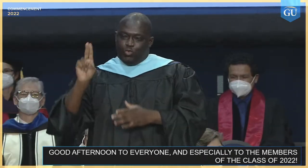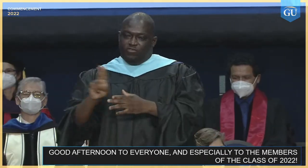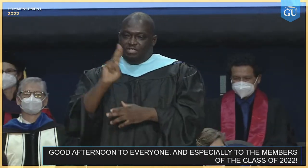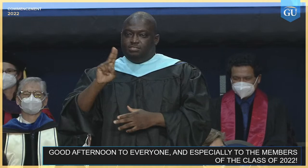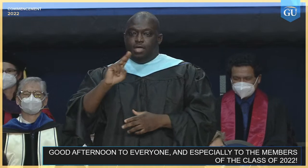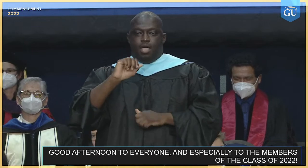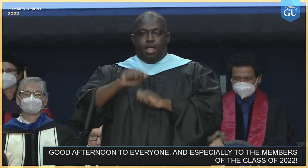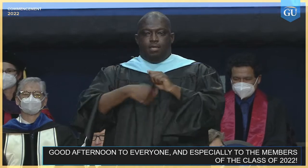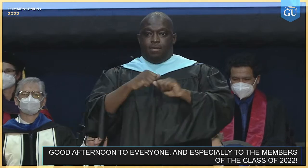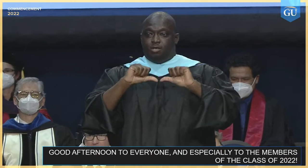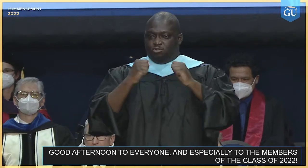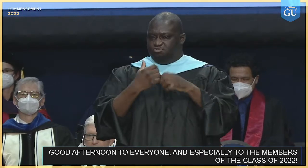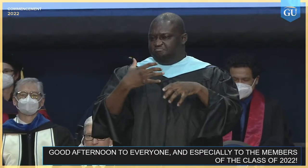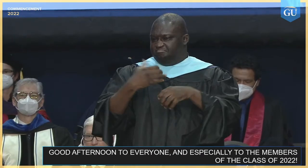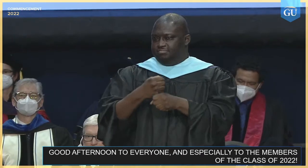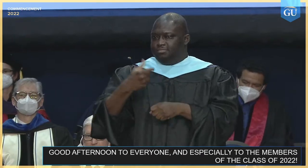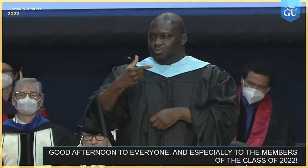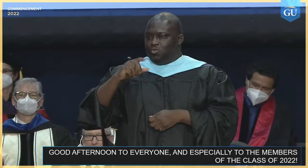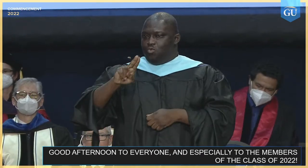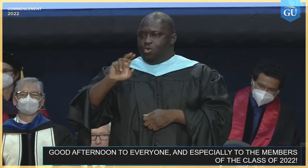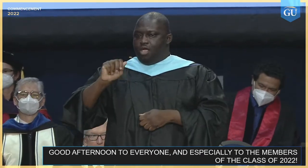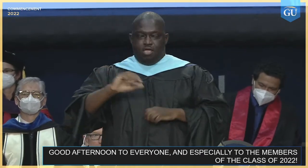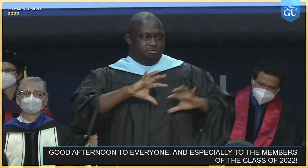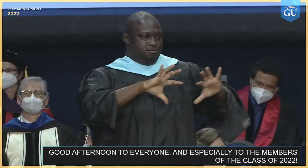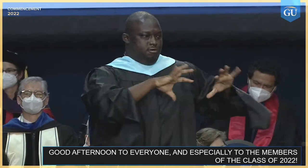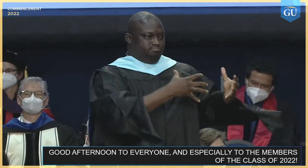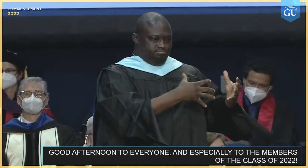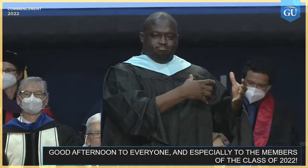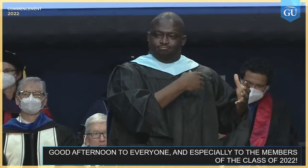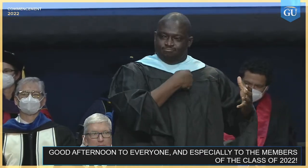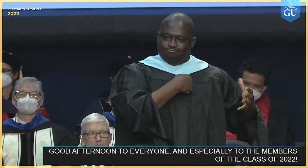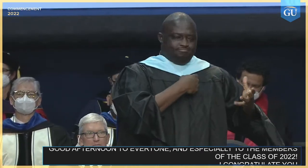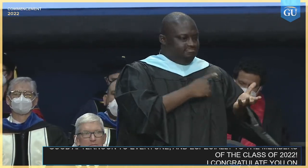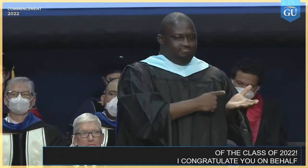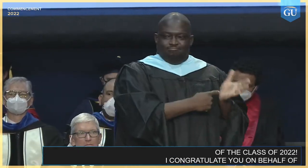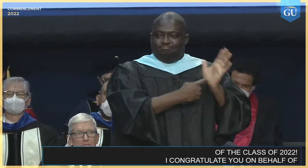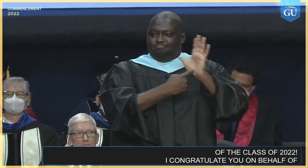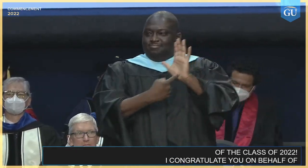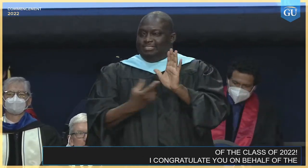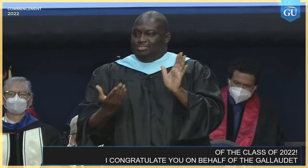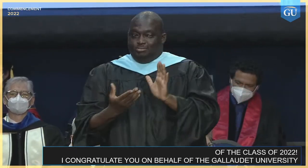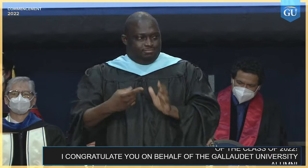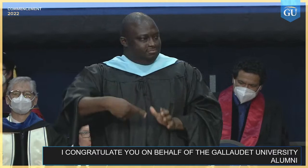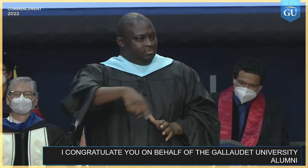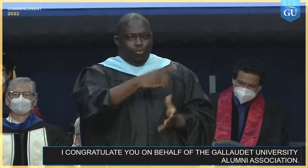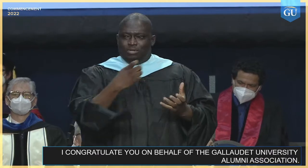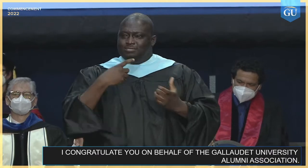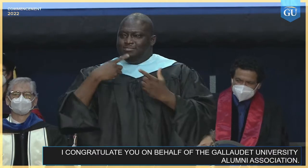I congratulate you on the behalf of Gallaudet University's Alumni Association.